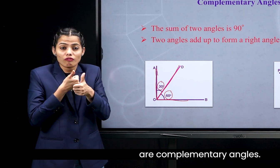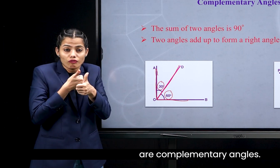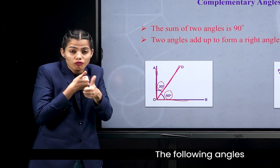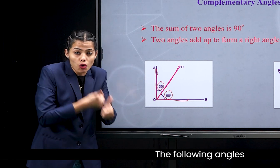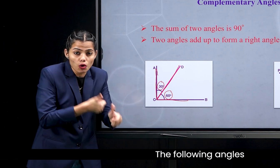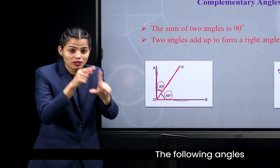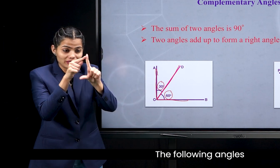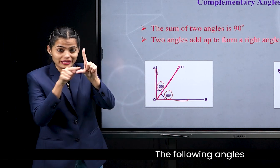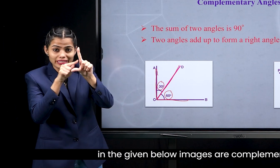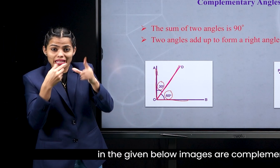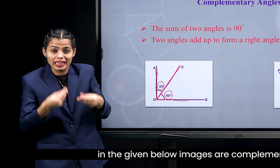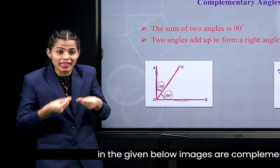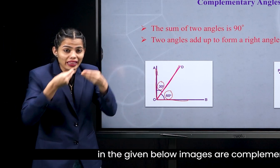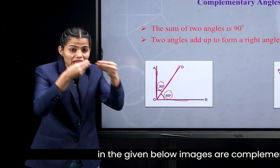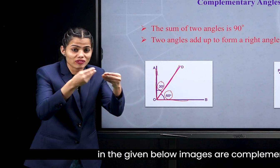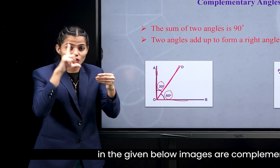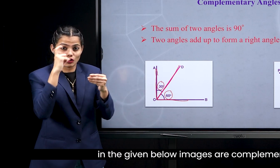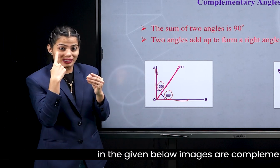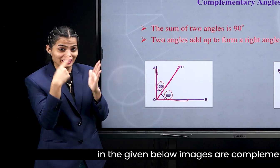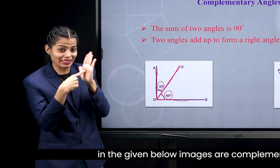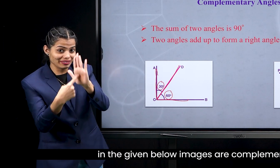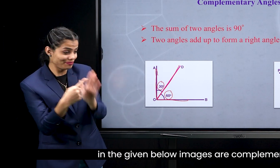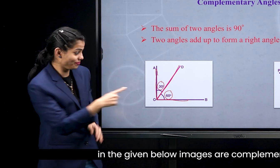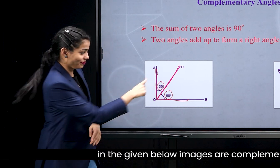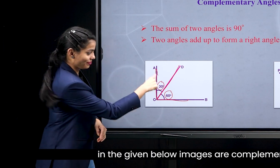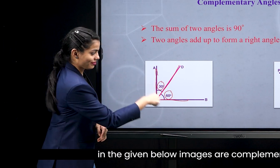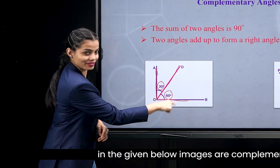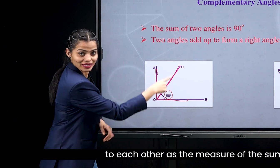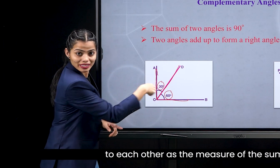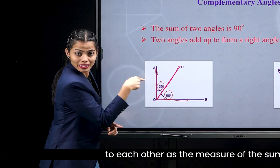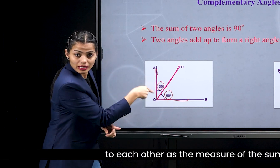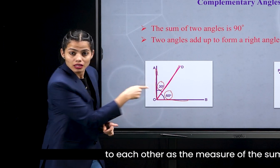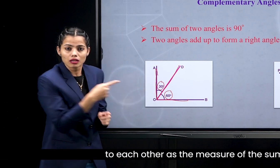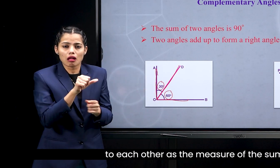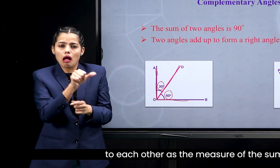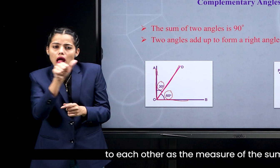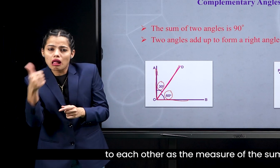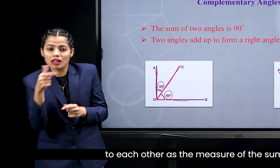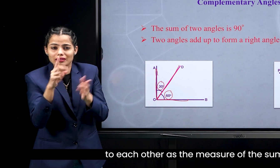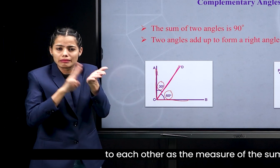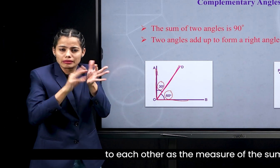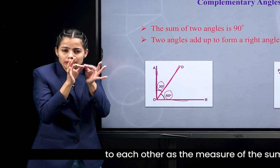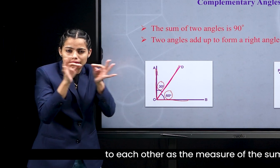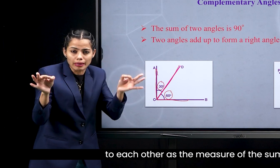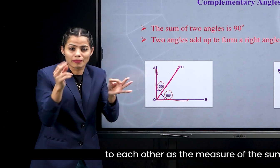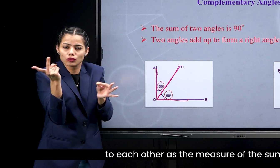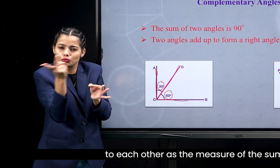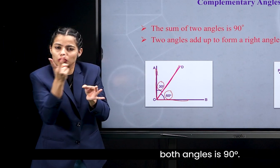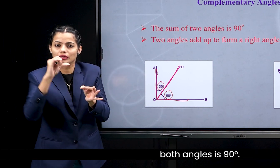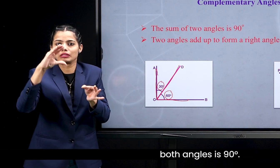The following angles in the given below images are complementary to each other as the measure of the sum of both